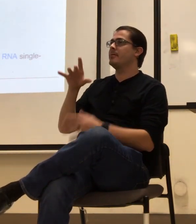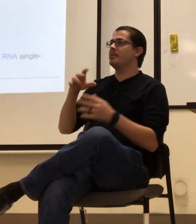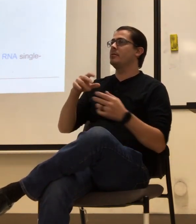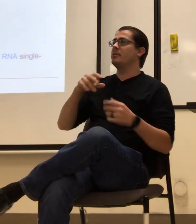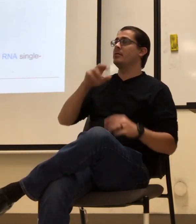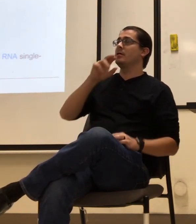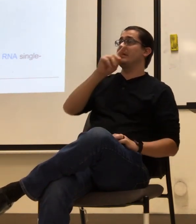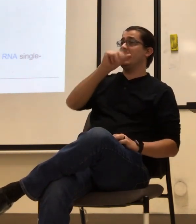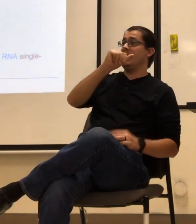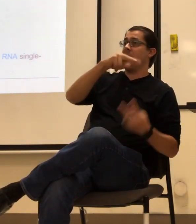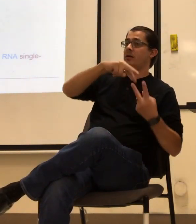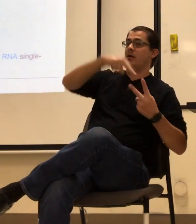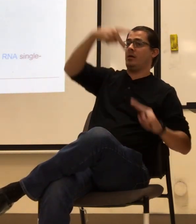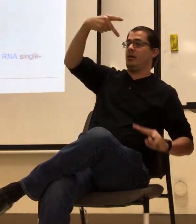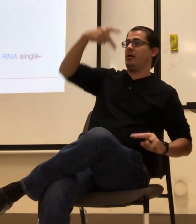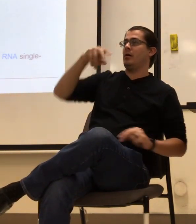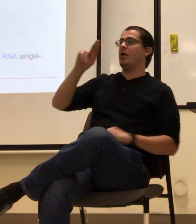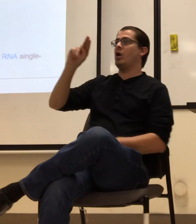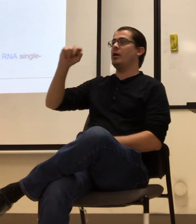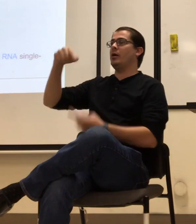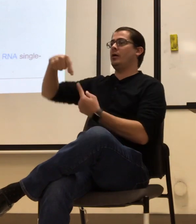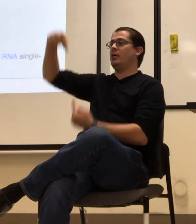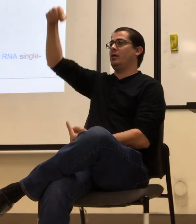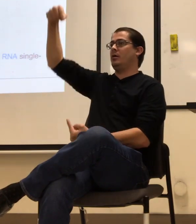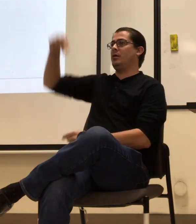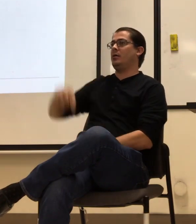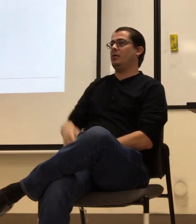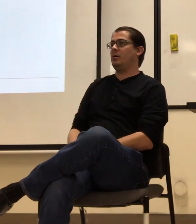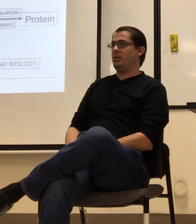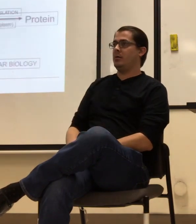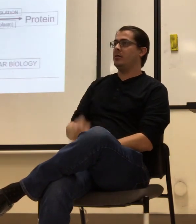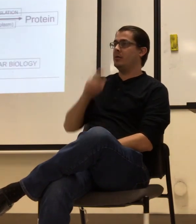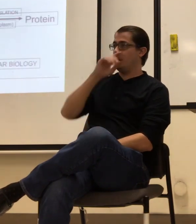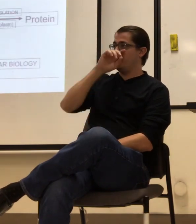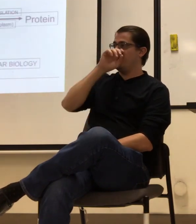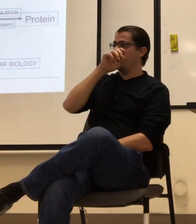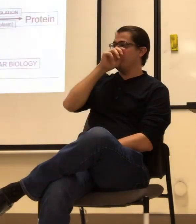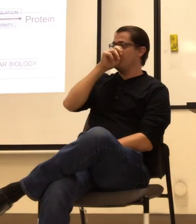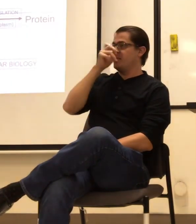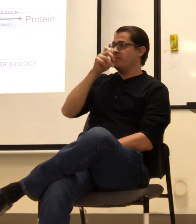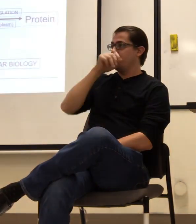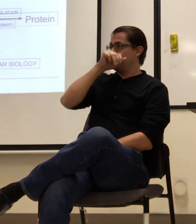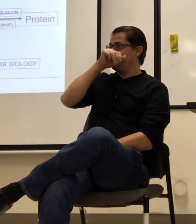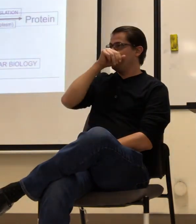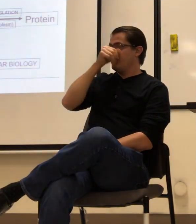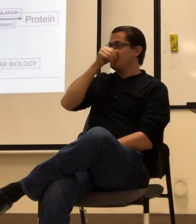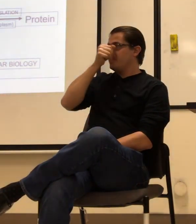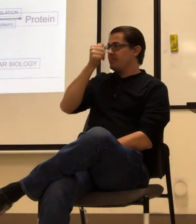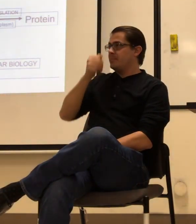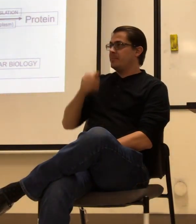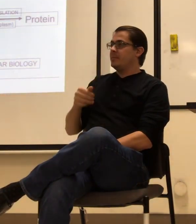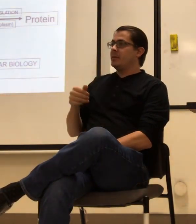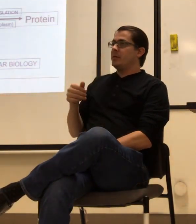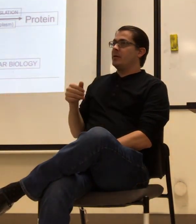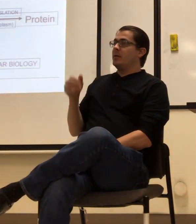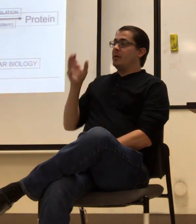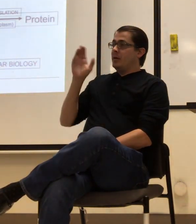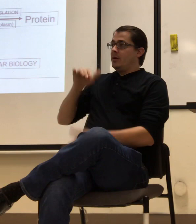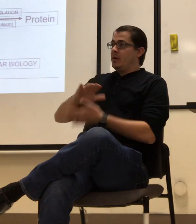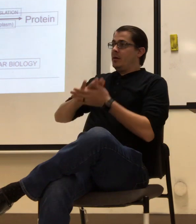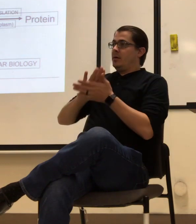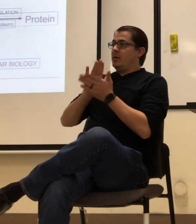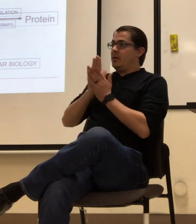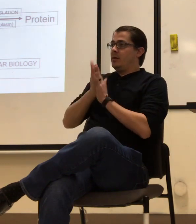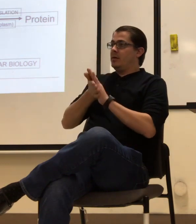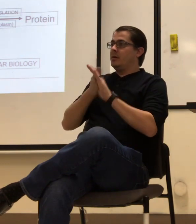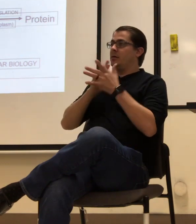well, DNA probably has something to do with making the proteins. And so this became